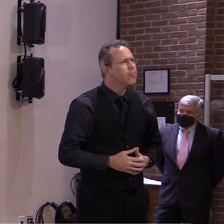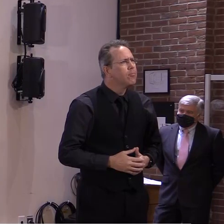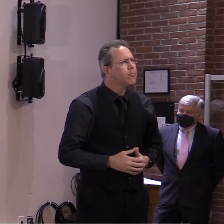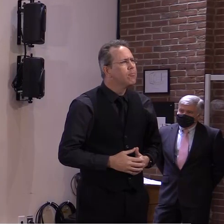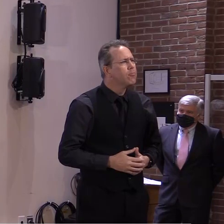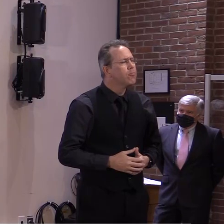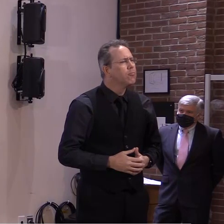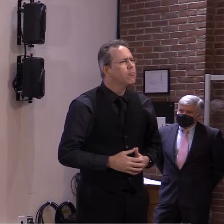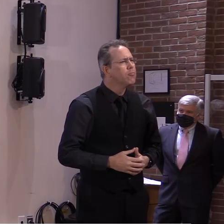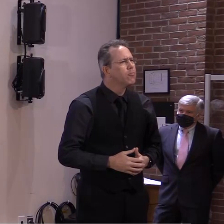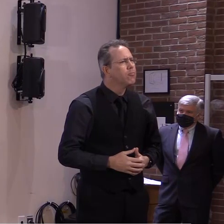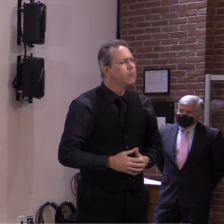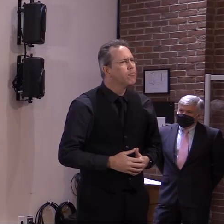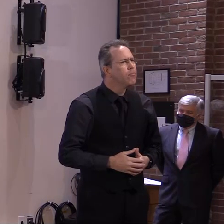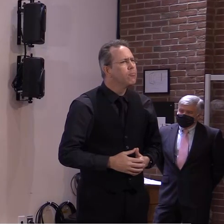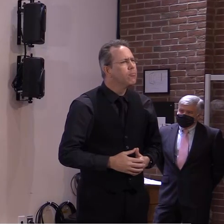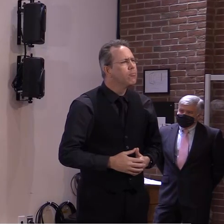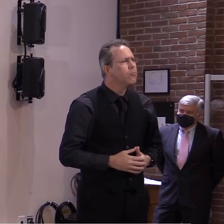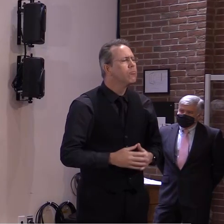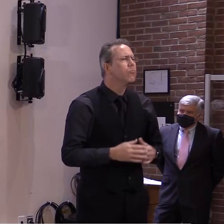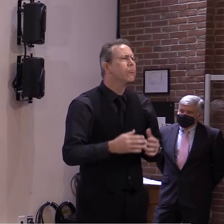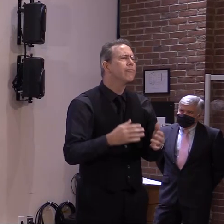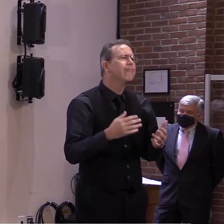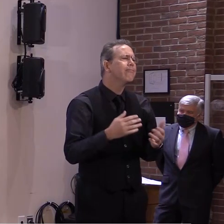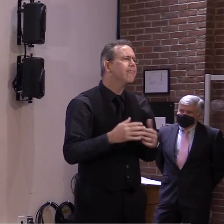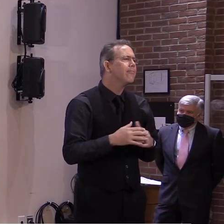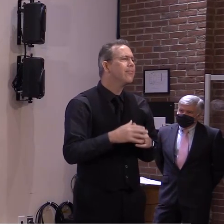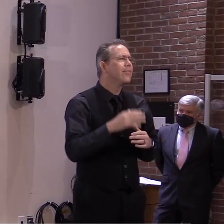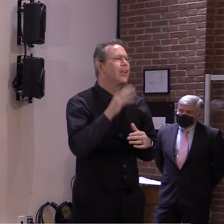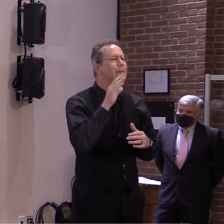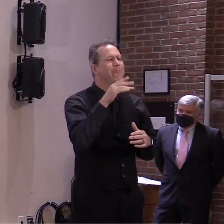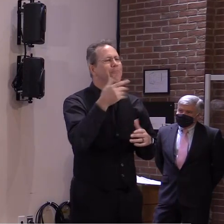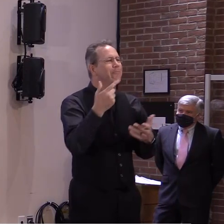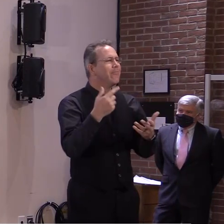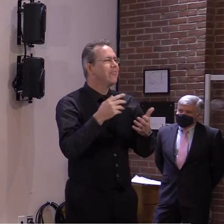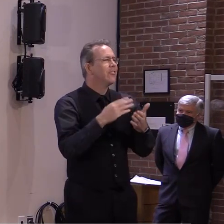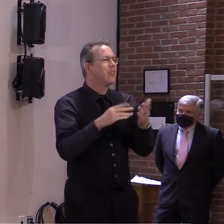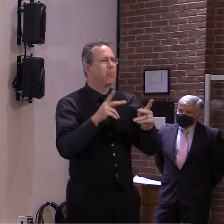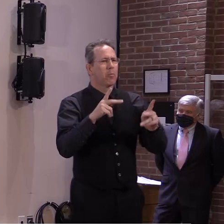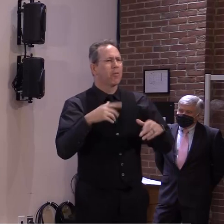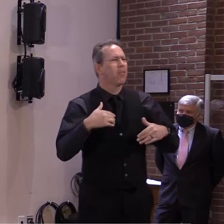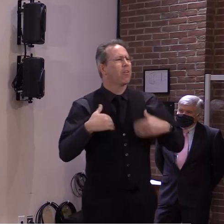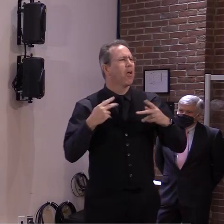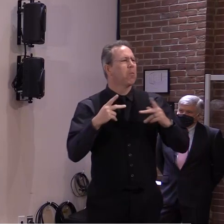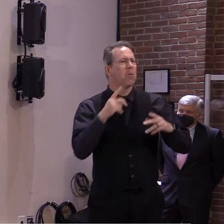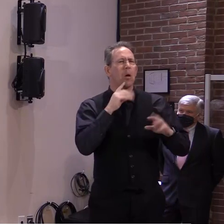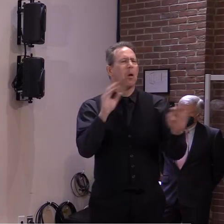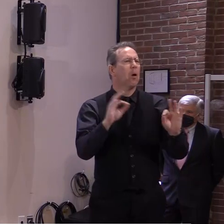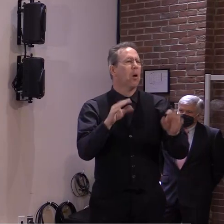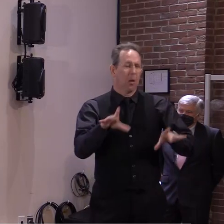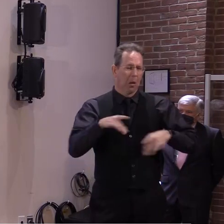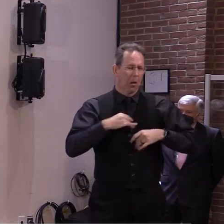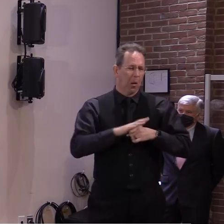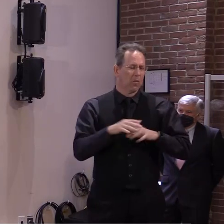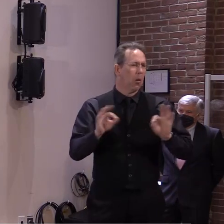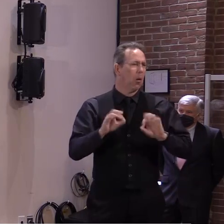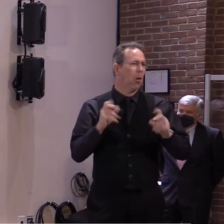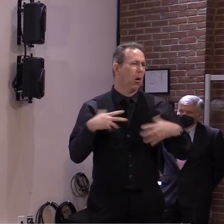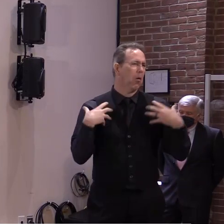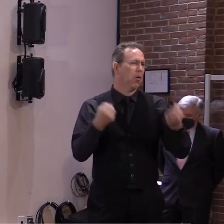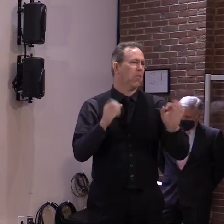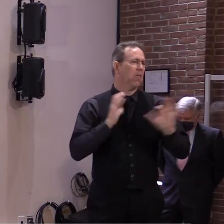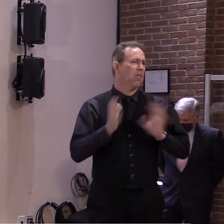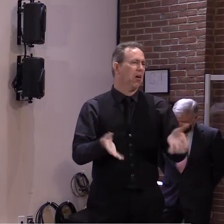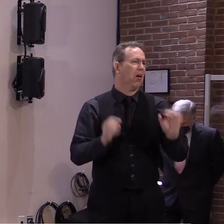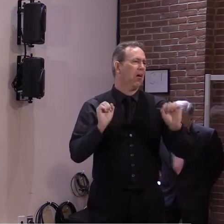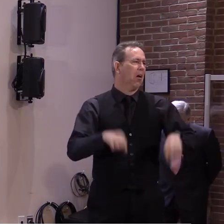nature of having COVID. And if your friends only got a headache and somebody